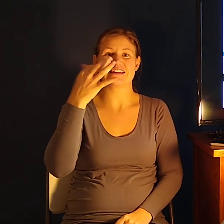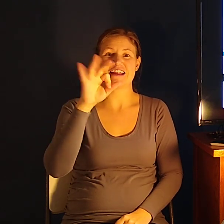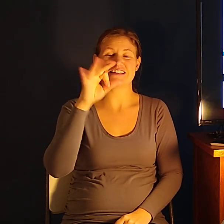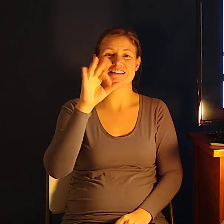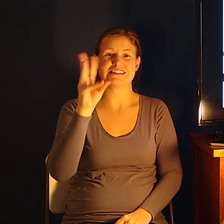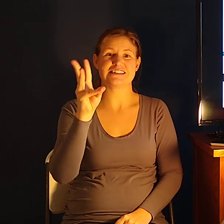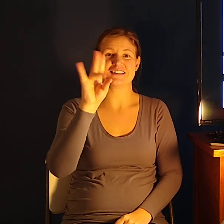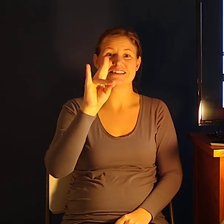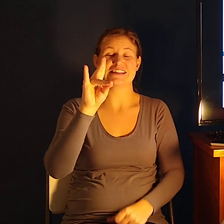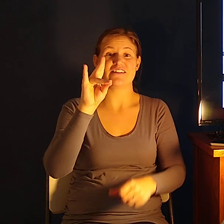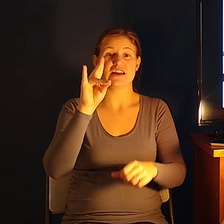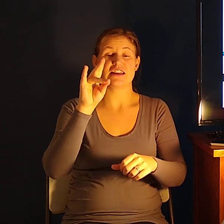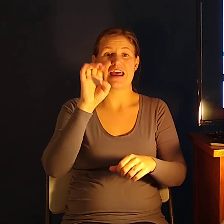in Montreal.